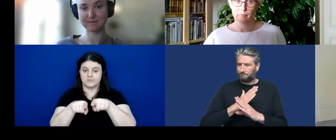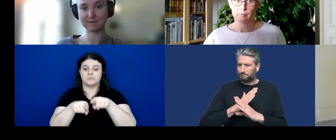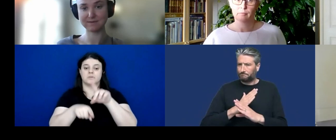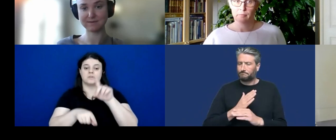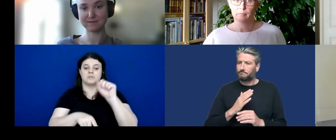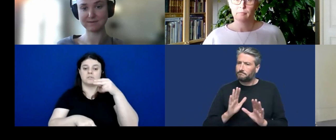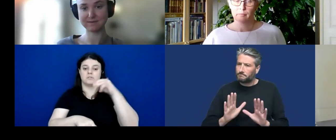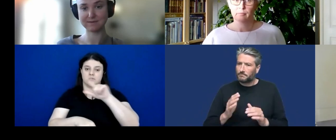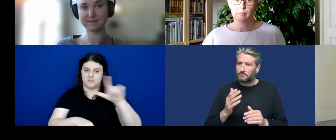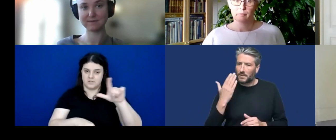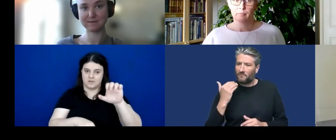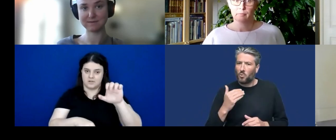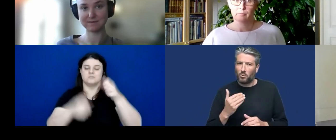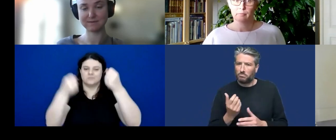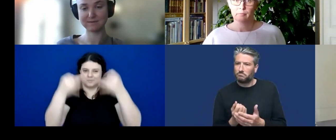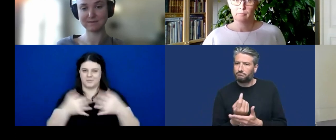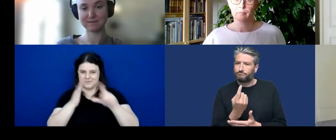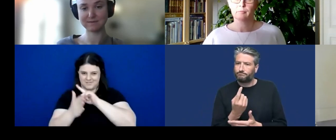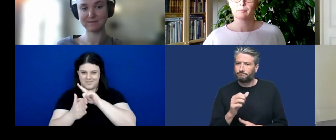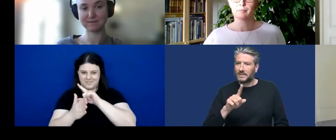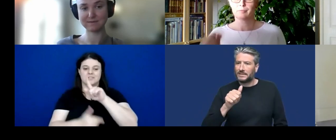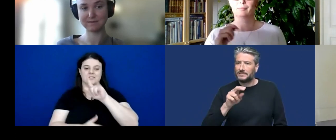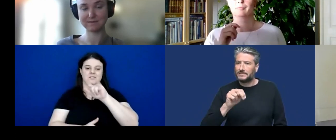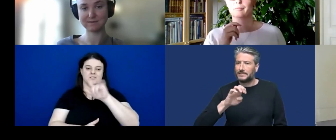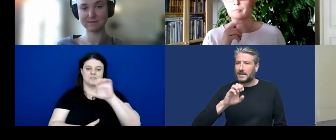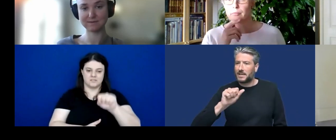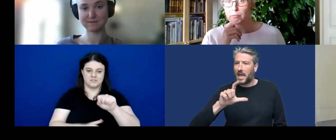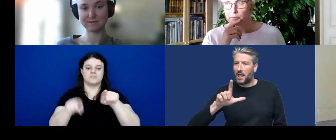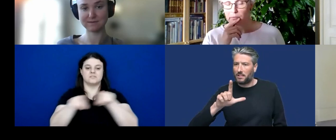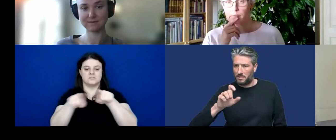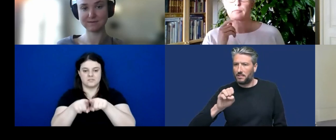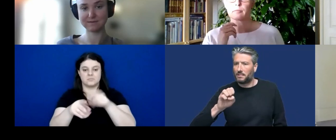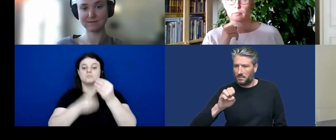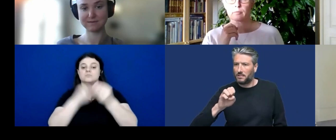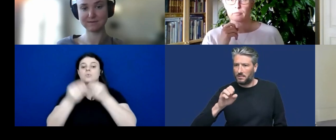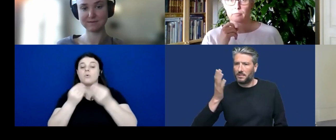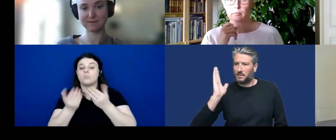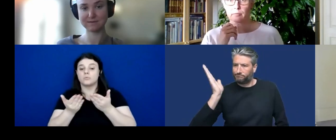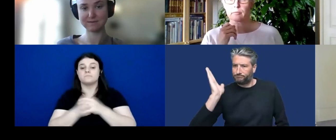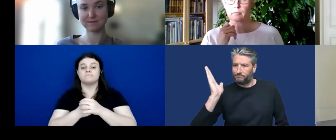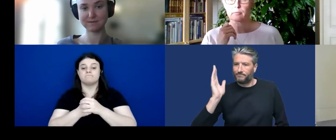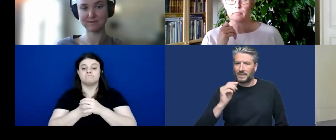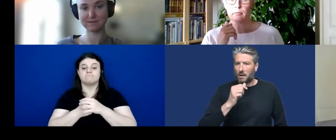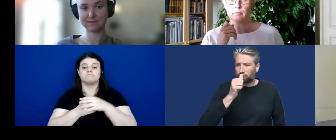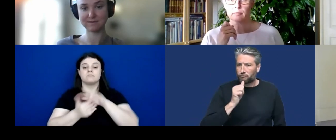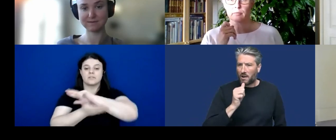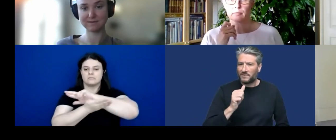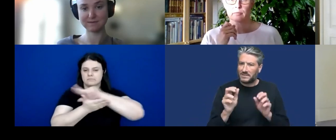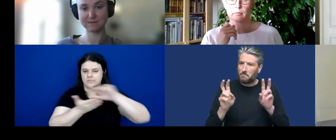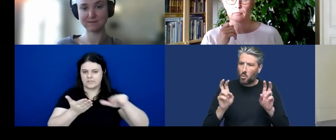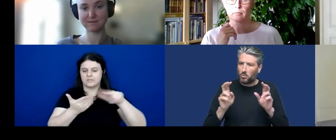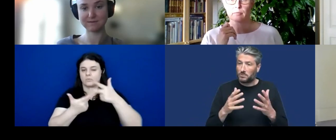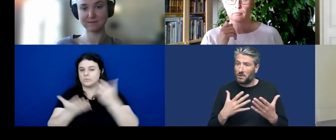talk. The use of artificial intelligence will come with collecting large sets of data.